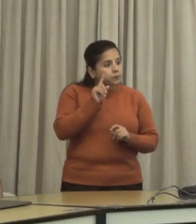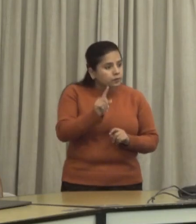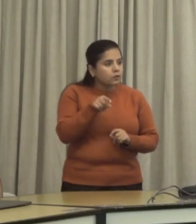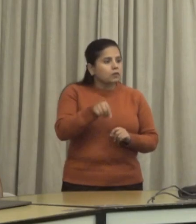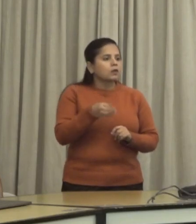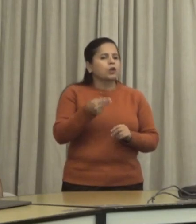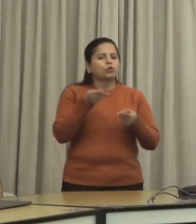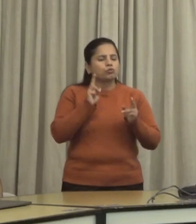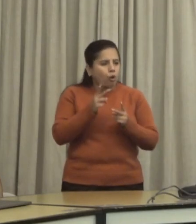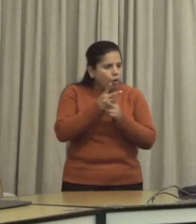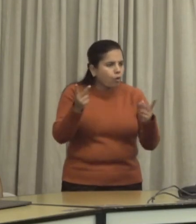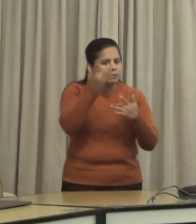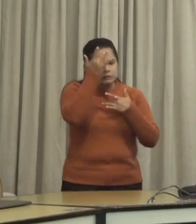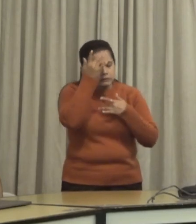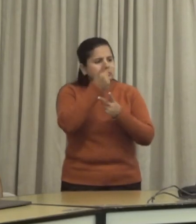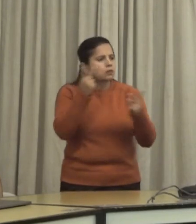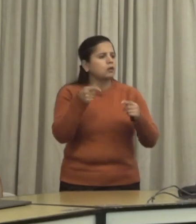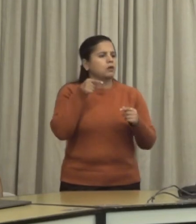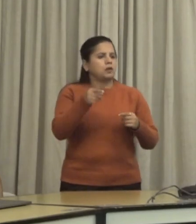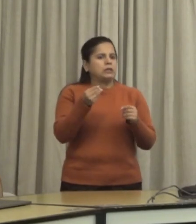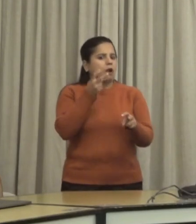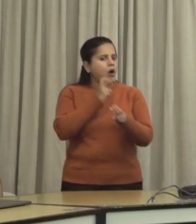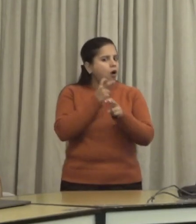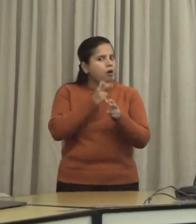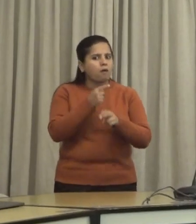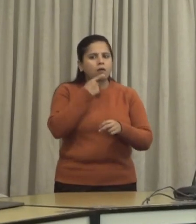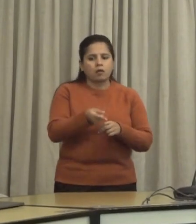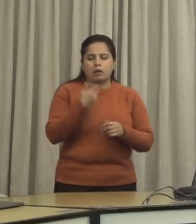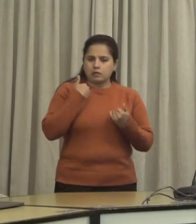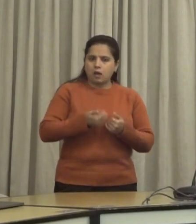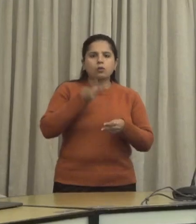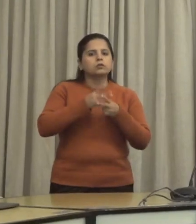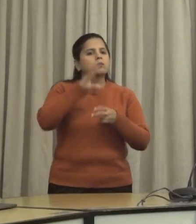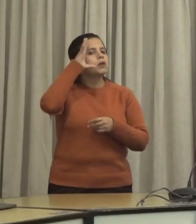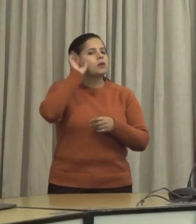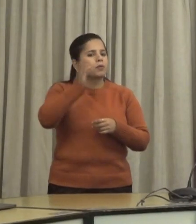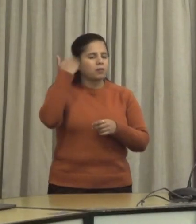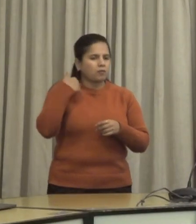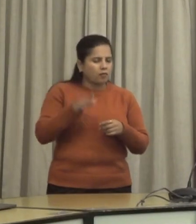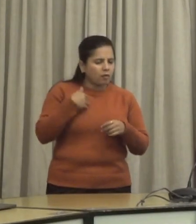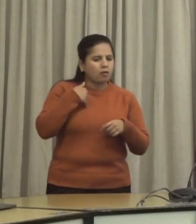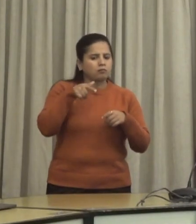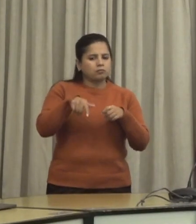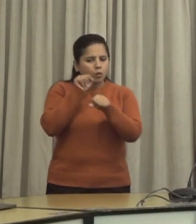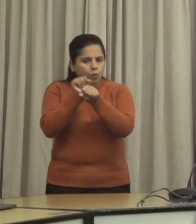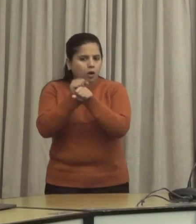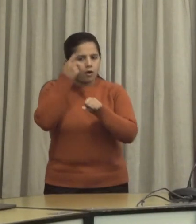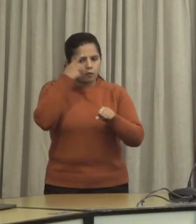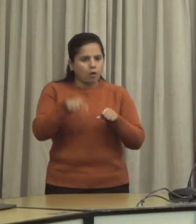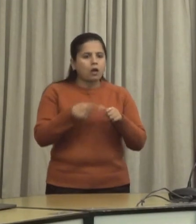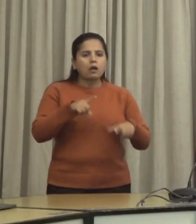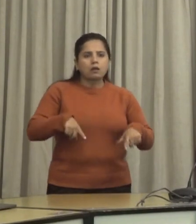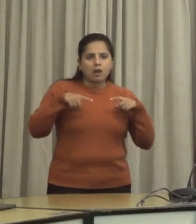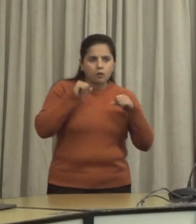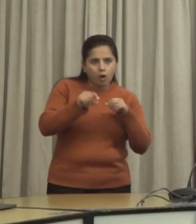to the non-malignant diseases, it was so tough, because when I still remember that when we were working for end of life